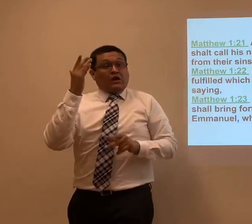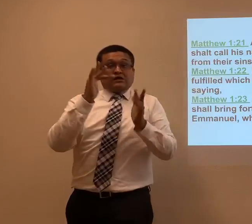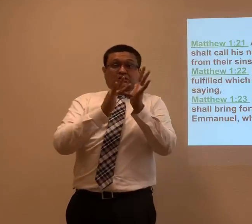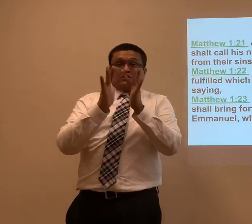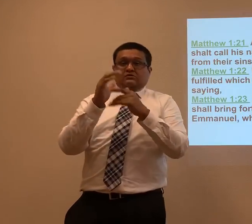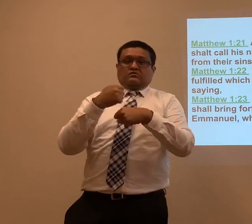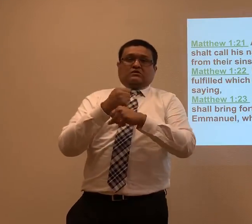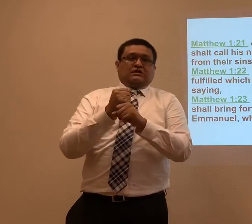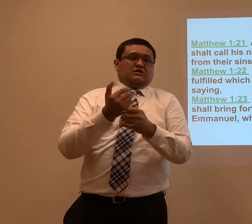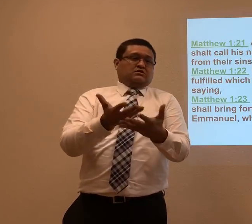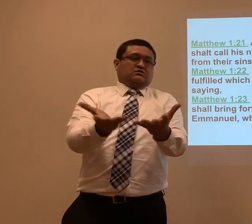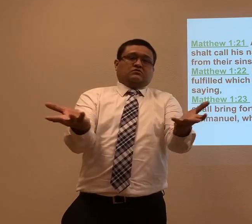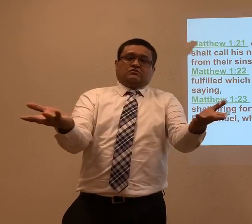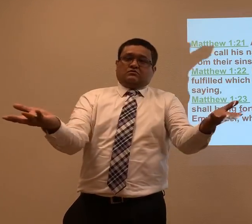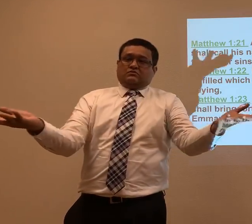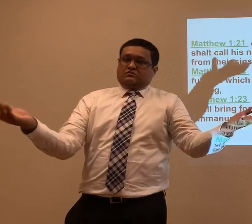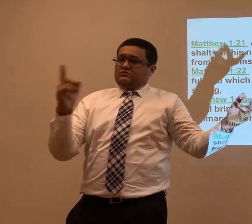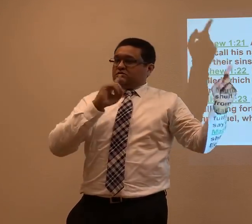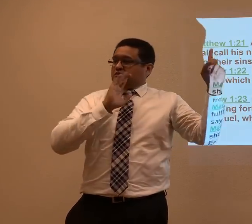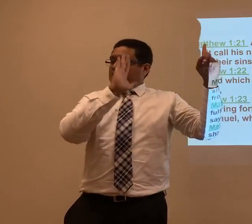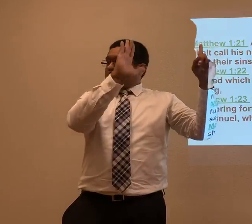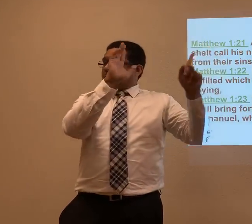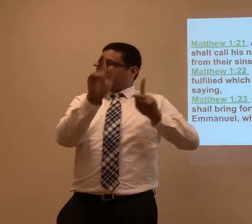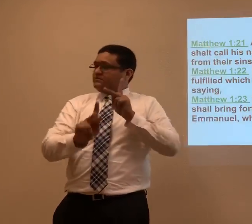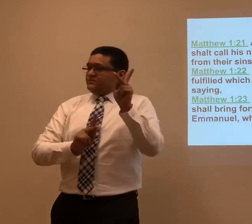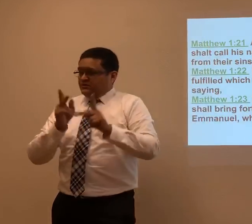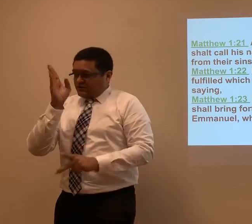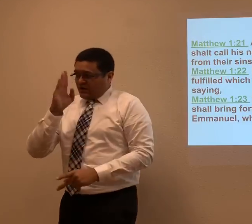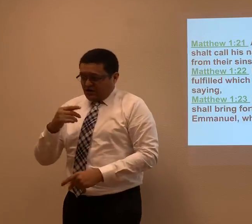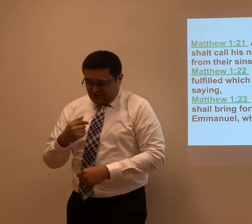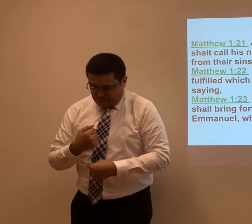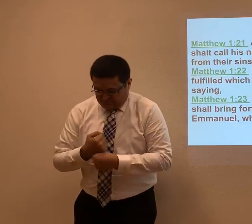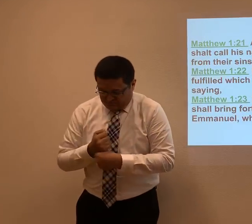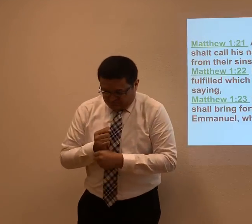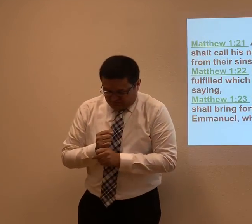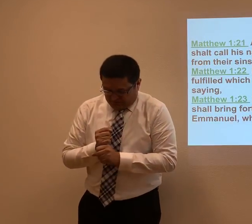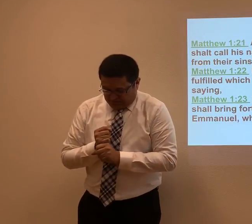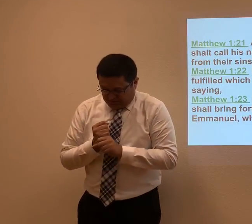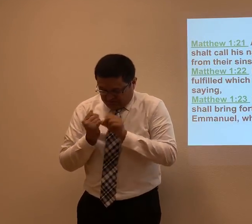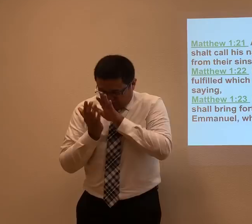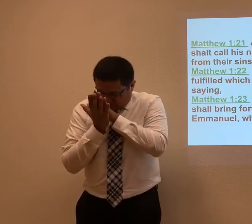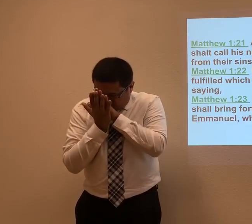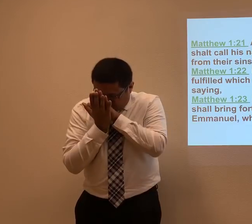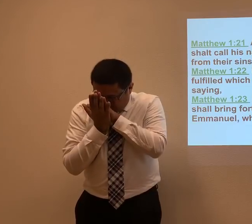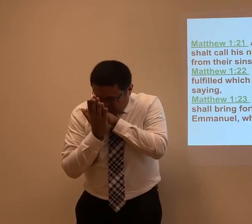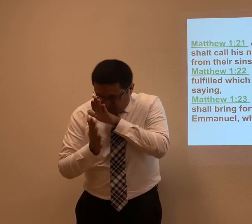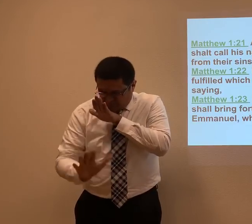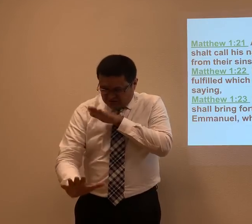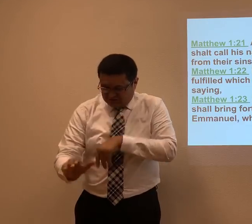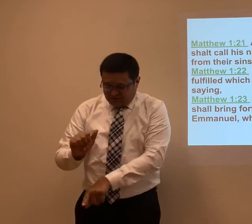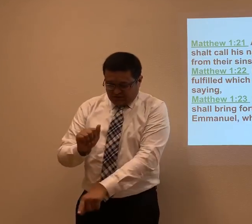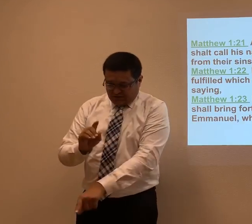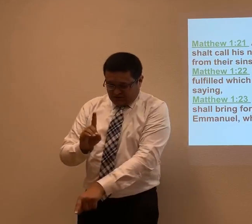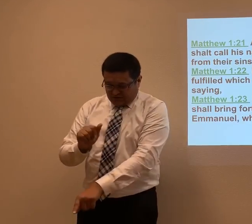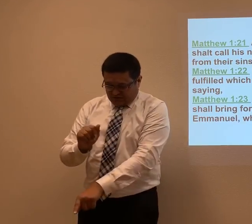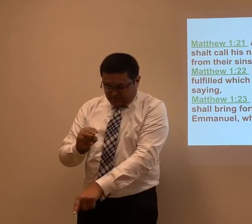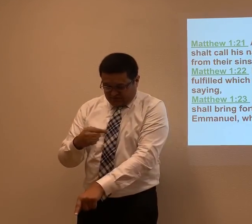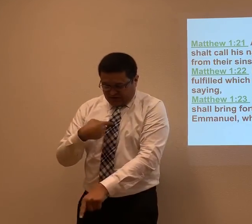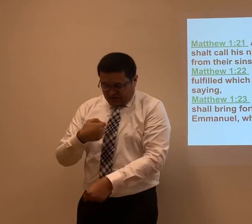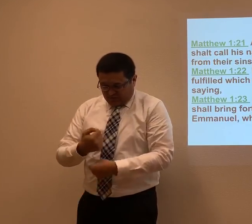So this is his people, because Jesus, he's the creator of all things. So he created everything. He created